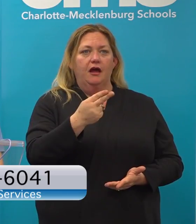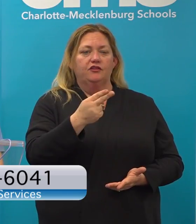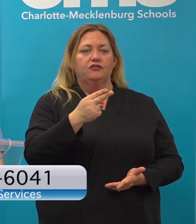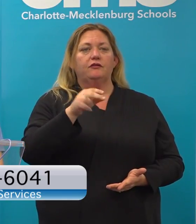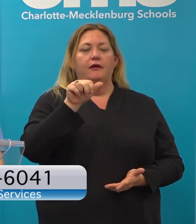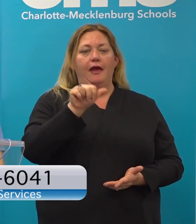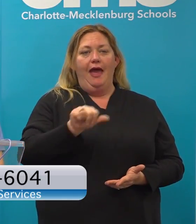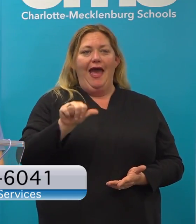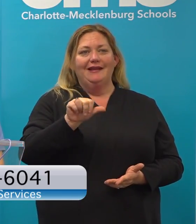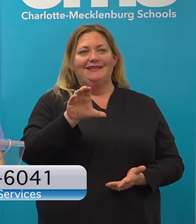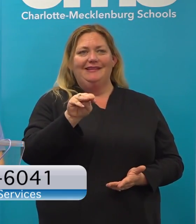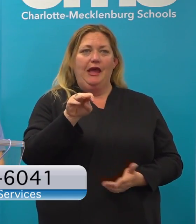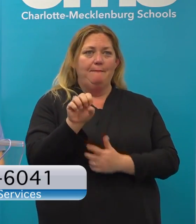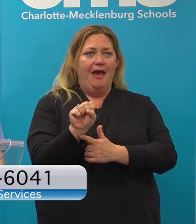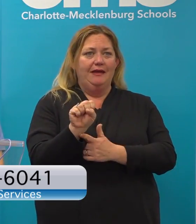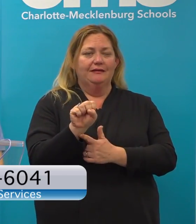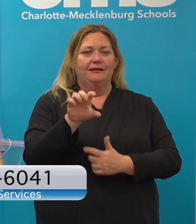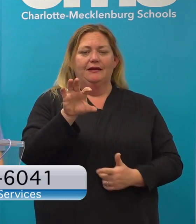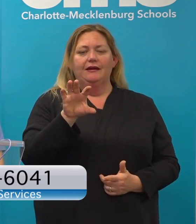CMS,